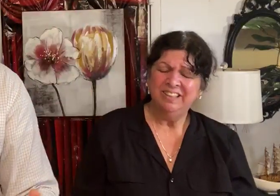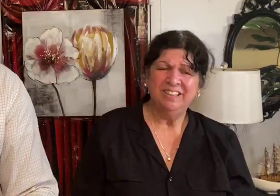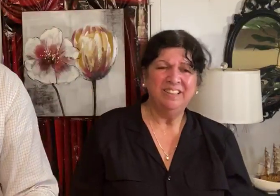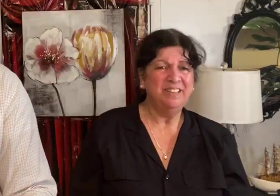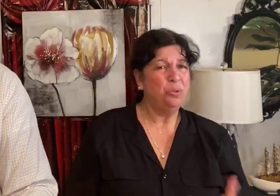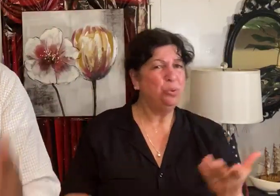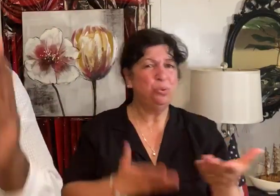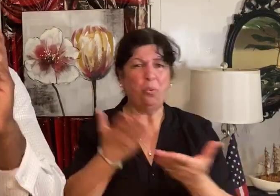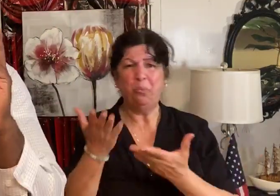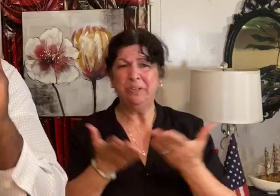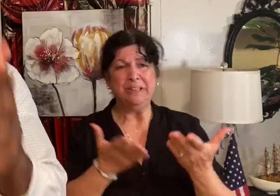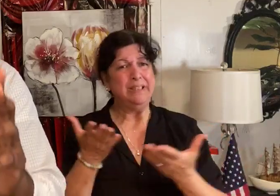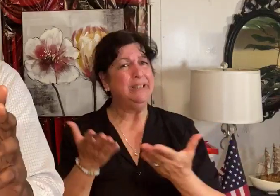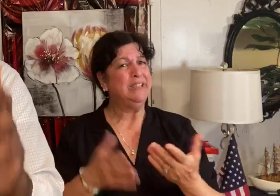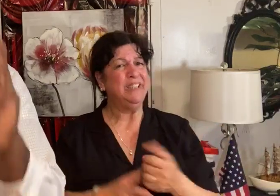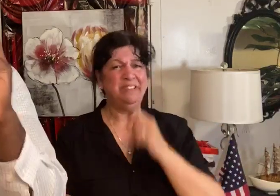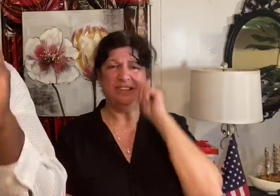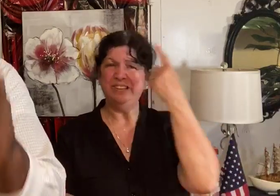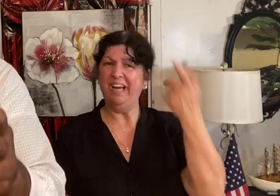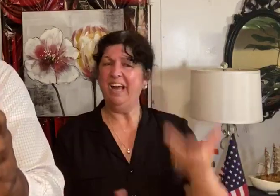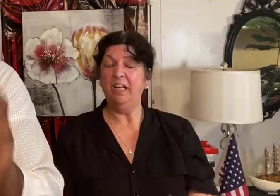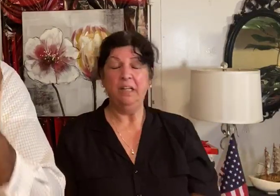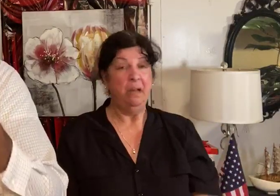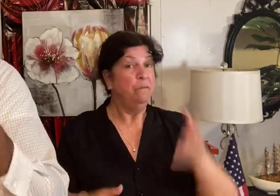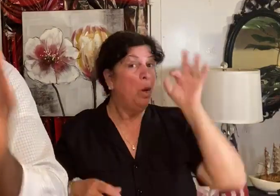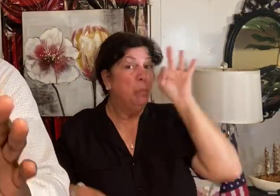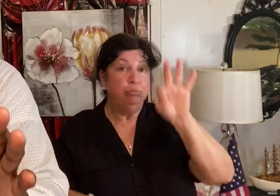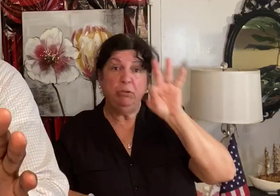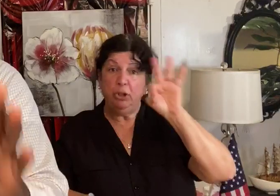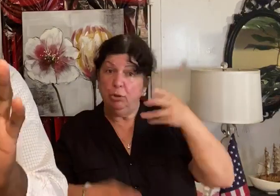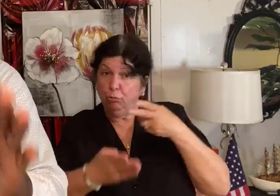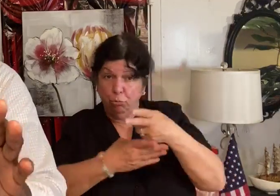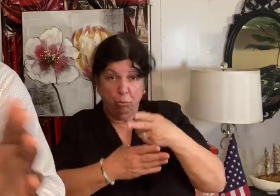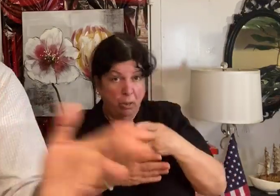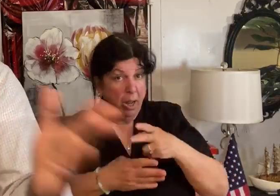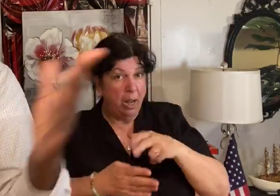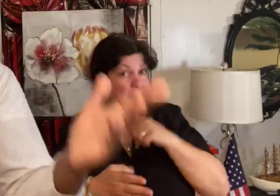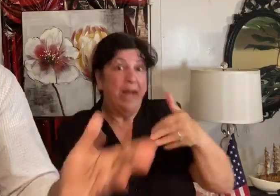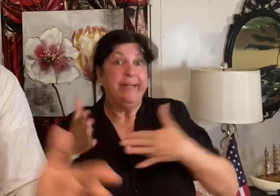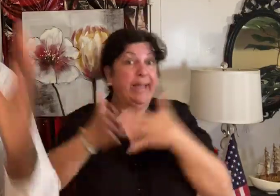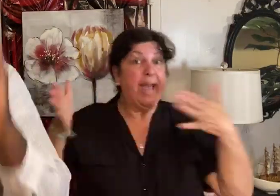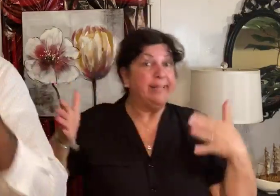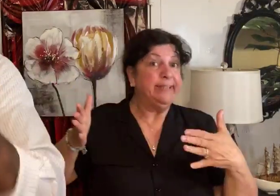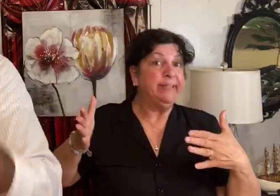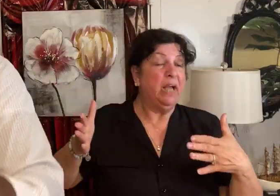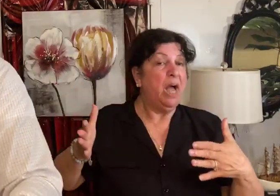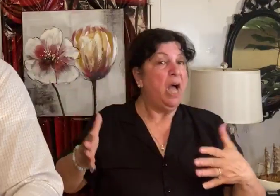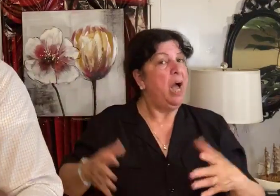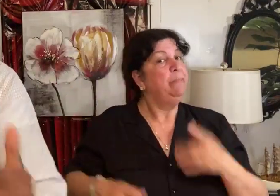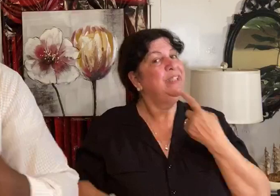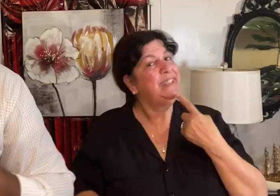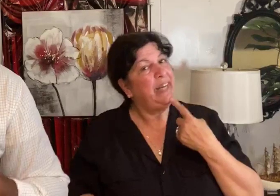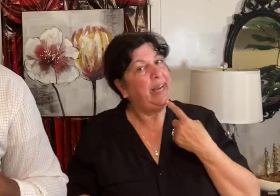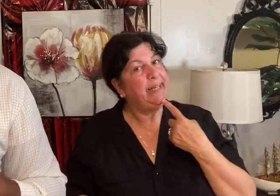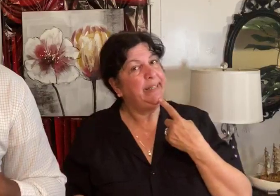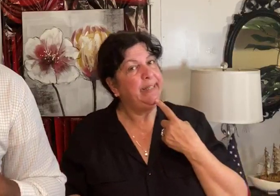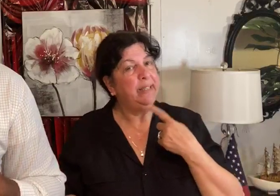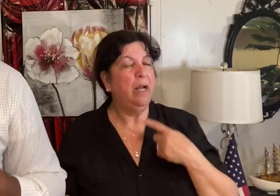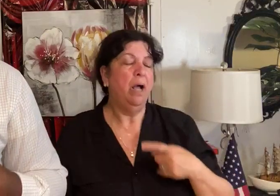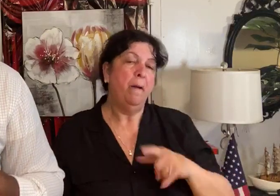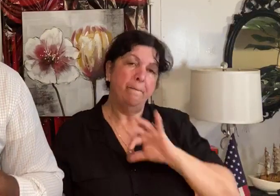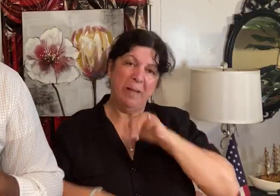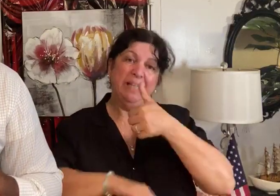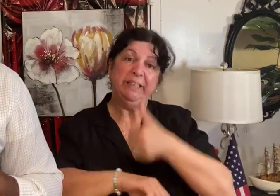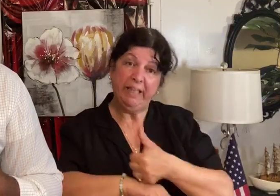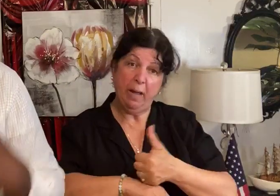do their services, but you know what? If they're preaching the truth, I'm not against them. I'm for them. I guess I'm just saying right now where I